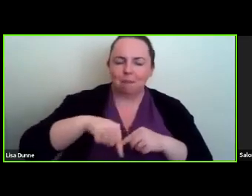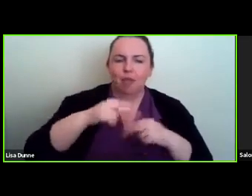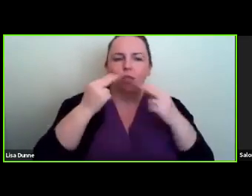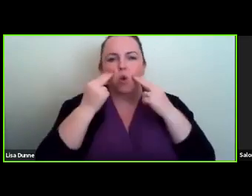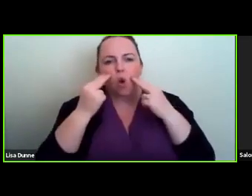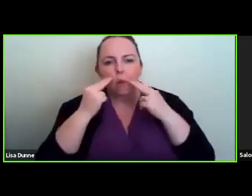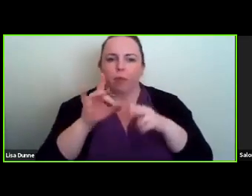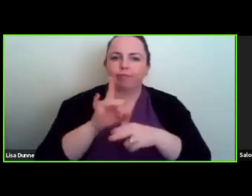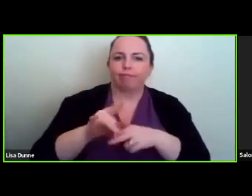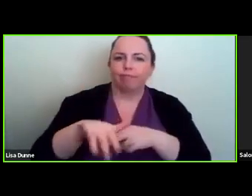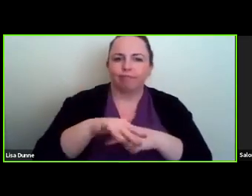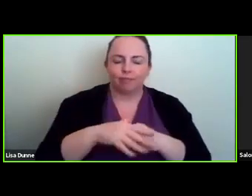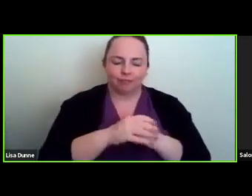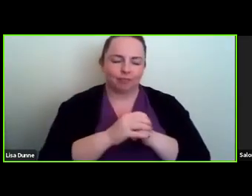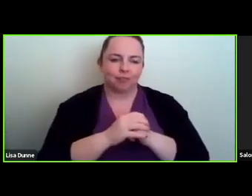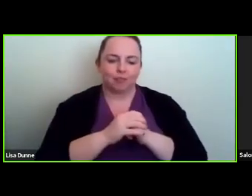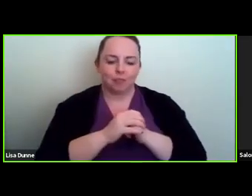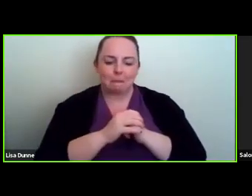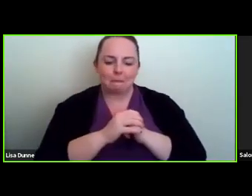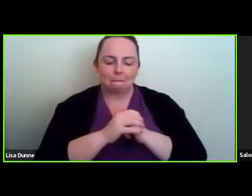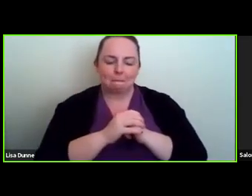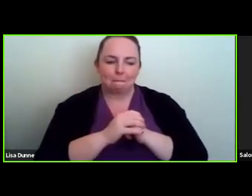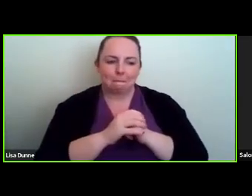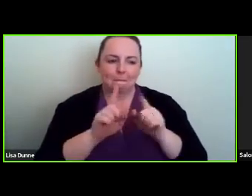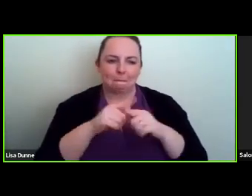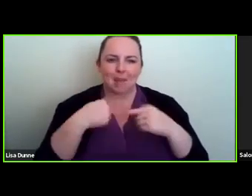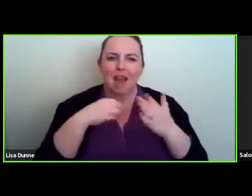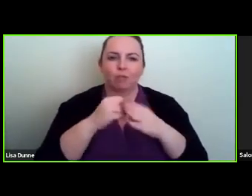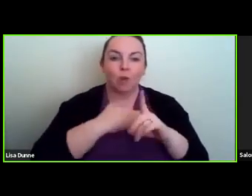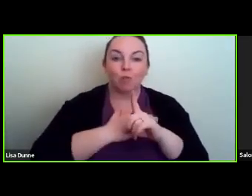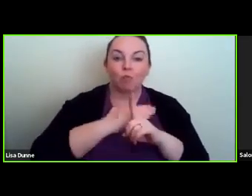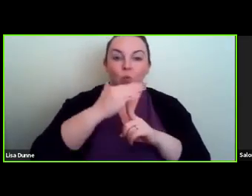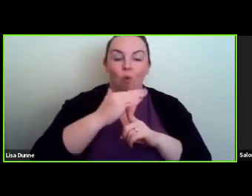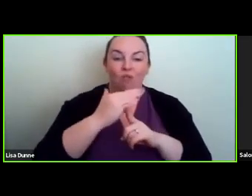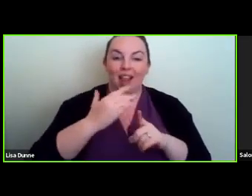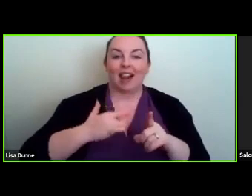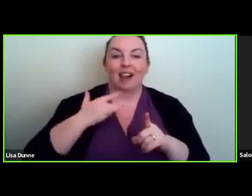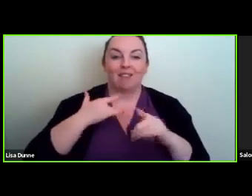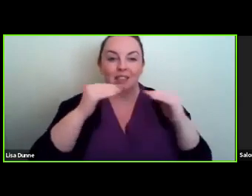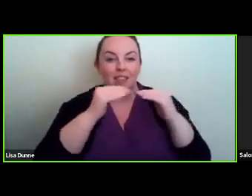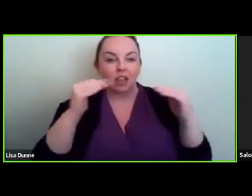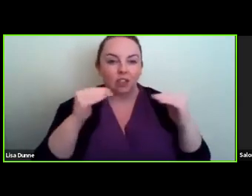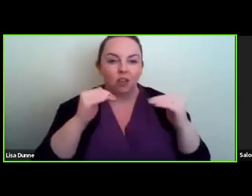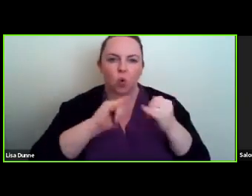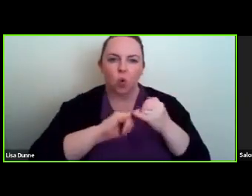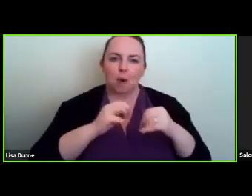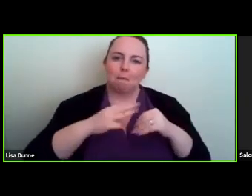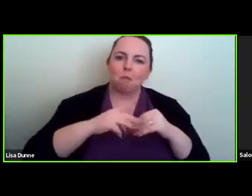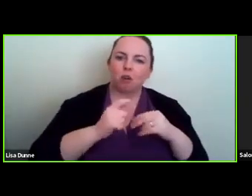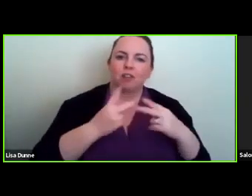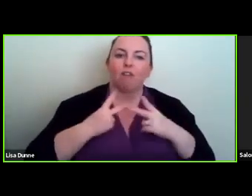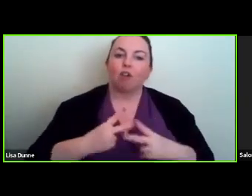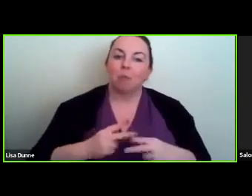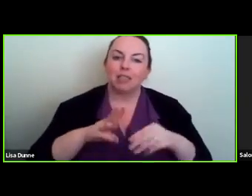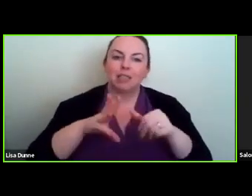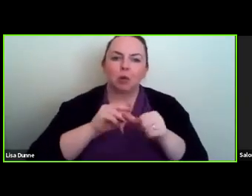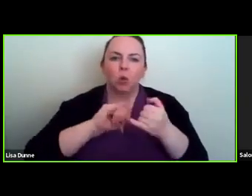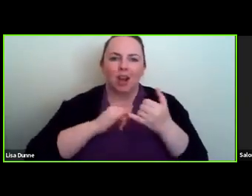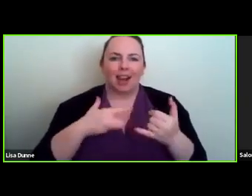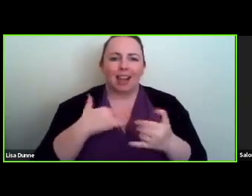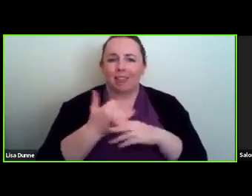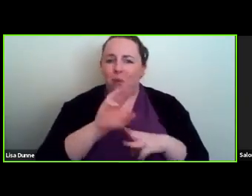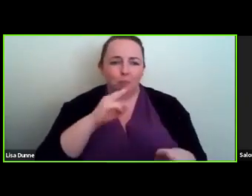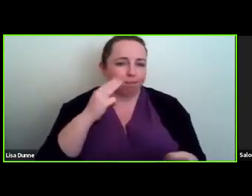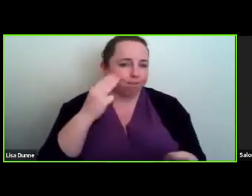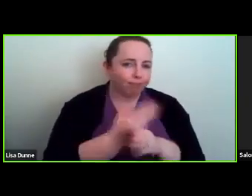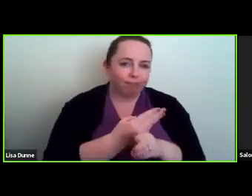from the usual. We also have to improve the living standard of the very vulnerable, in particular those who are living